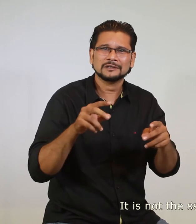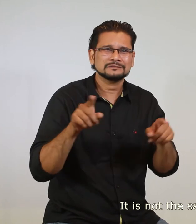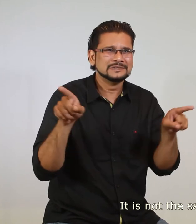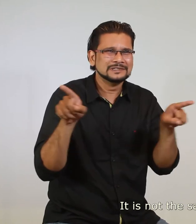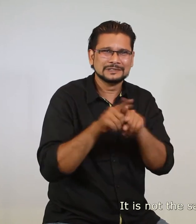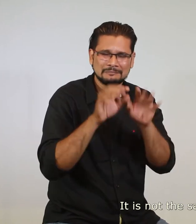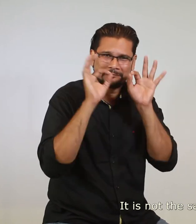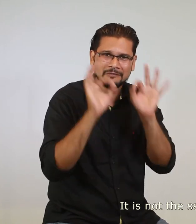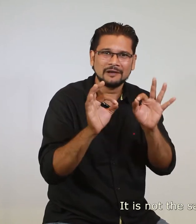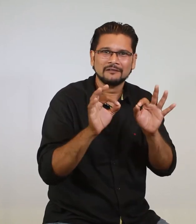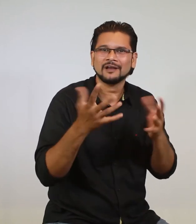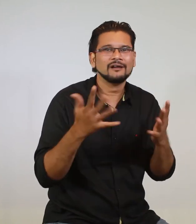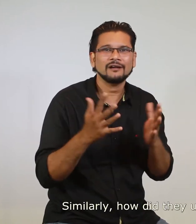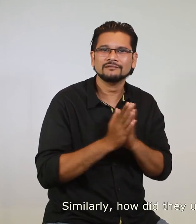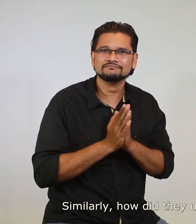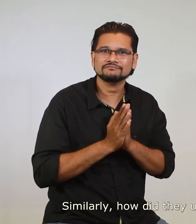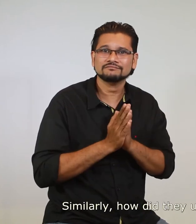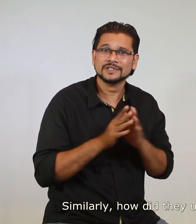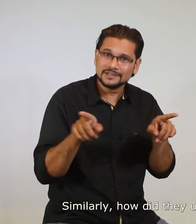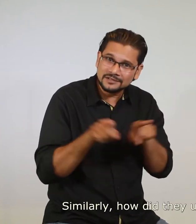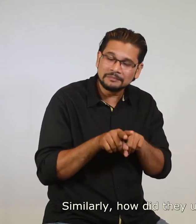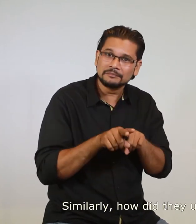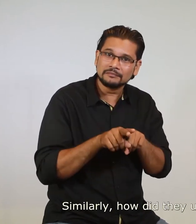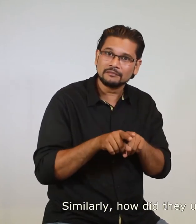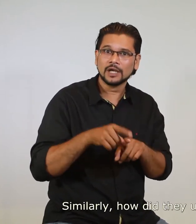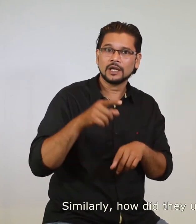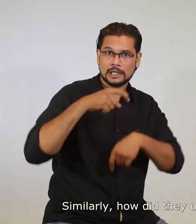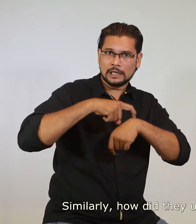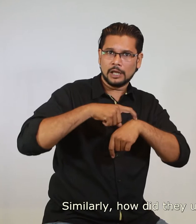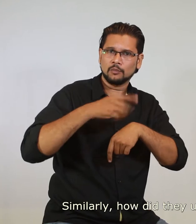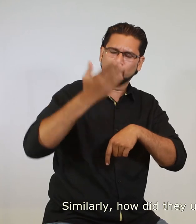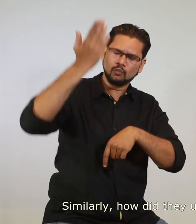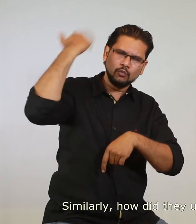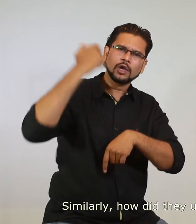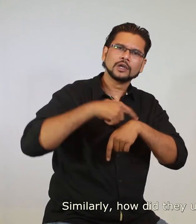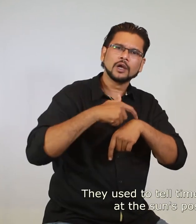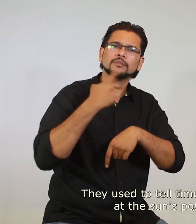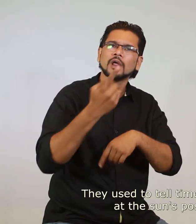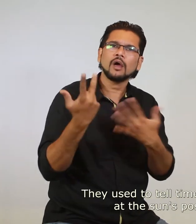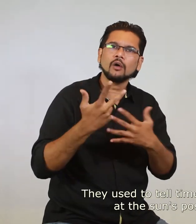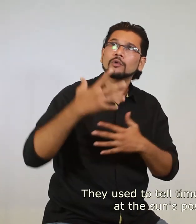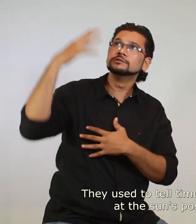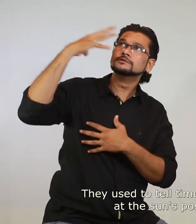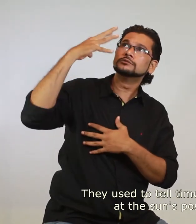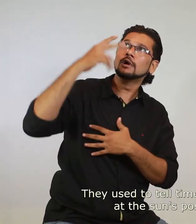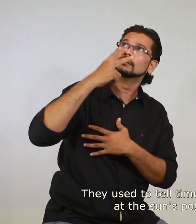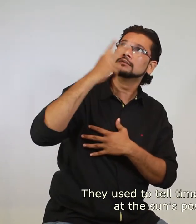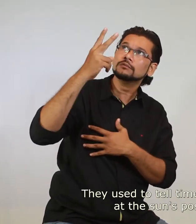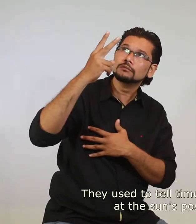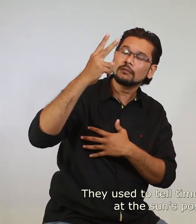It's not the same. Similarly, how did they used to tell time? They used to tell time by looking